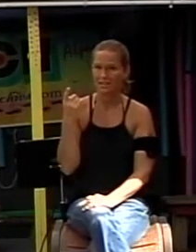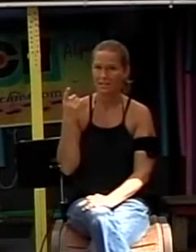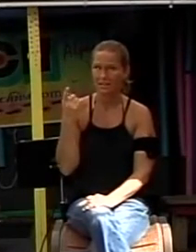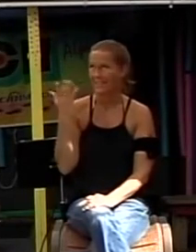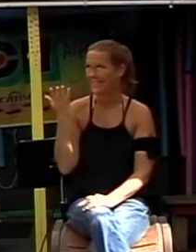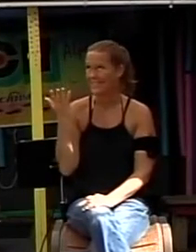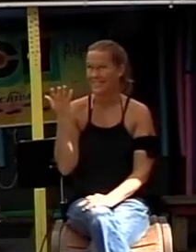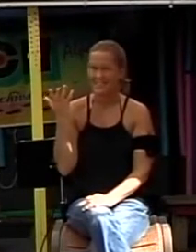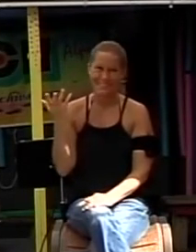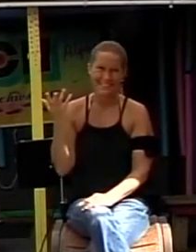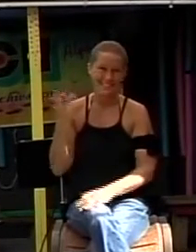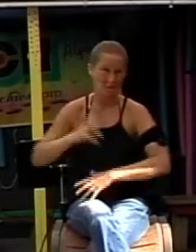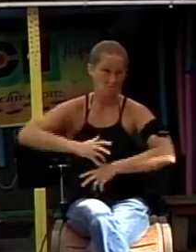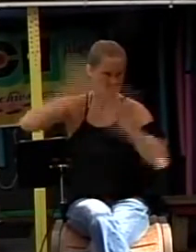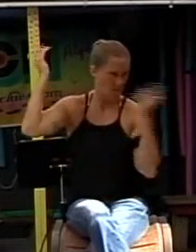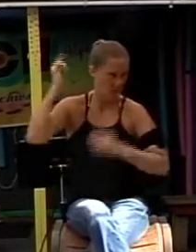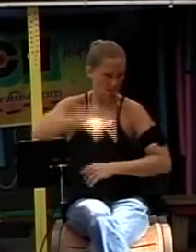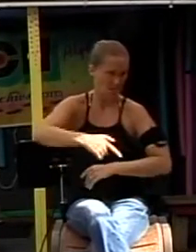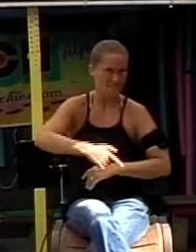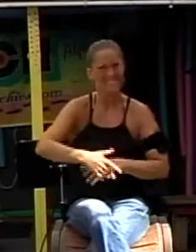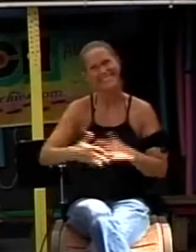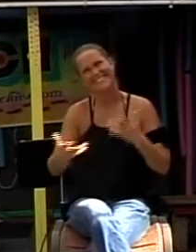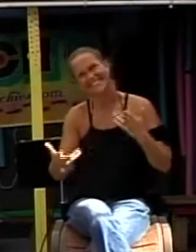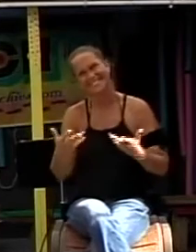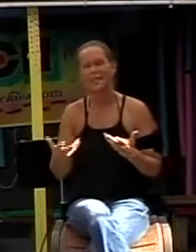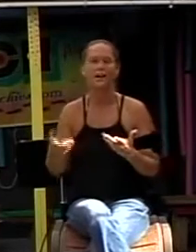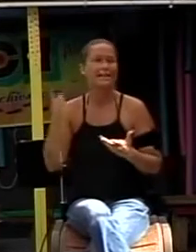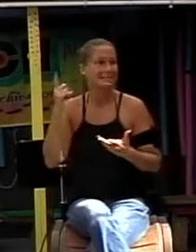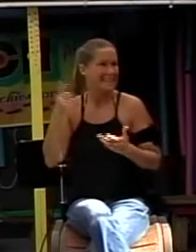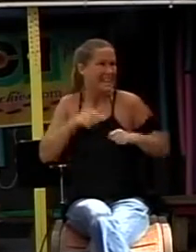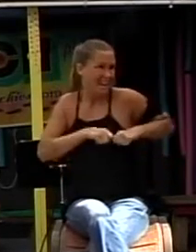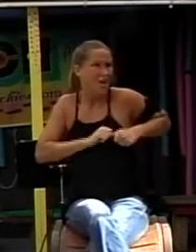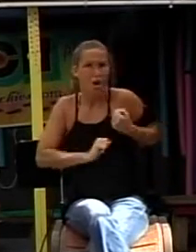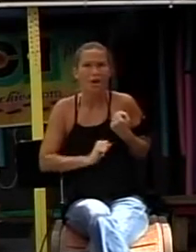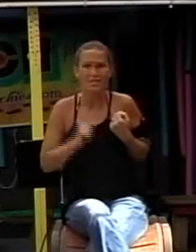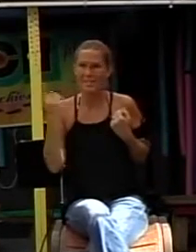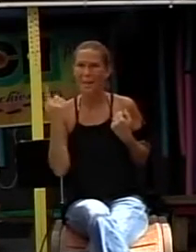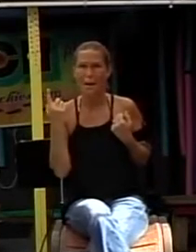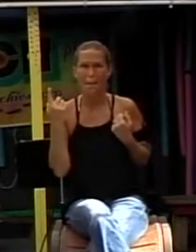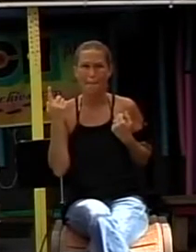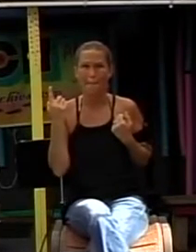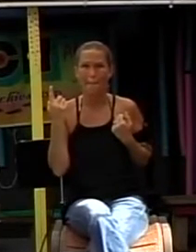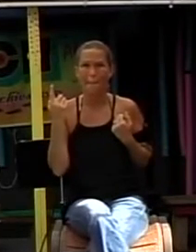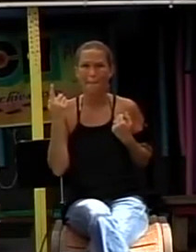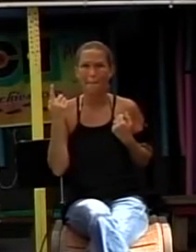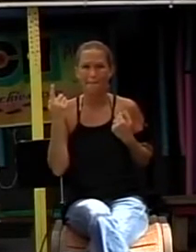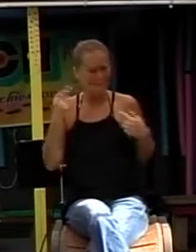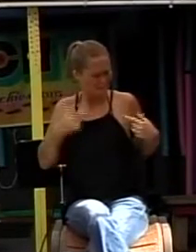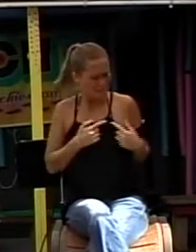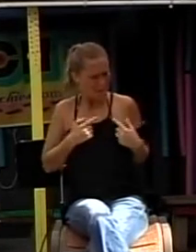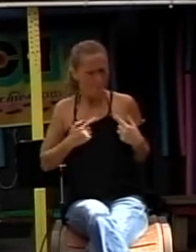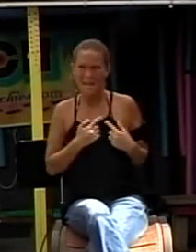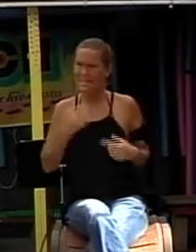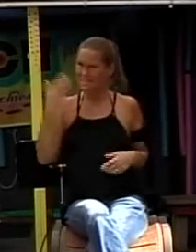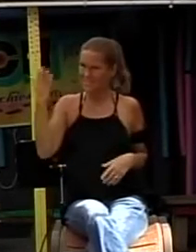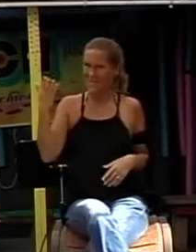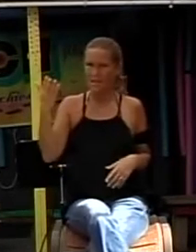grieving has to do with a sense of pain. God knows what you're going to have to go through when you're not following